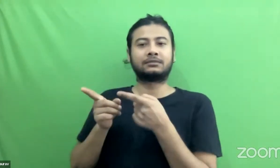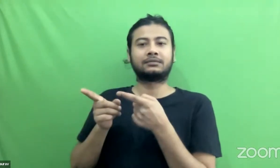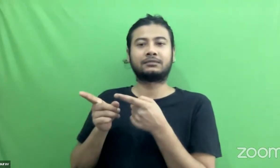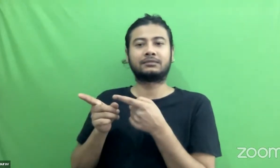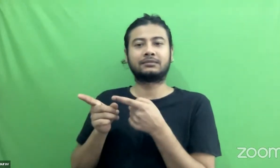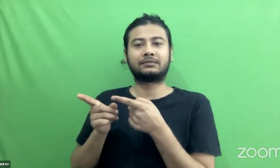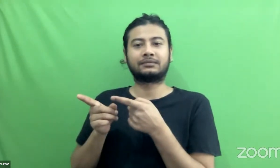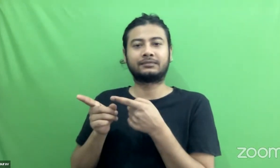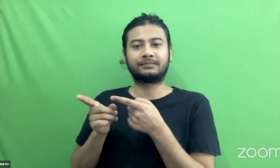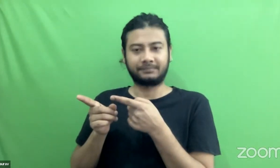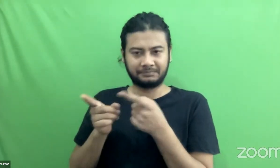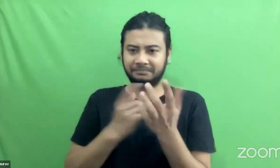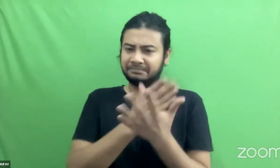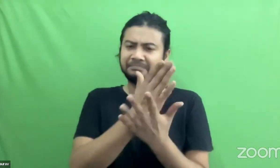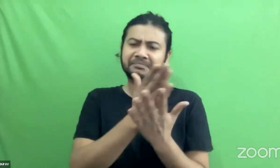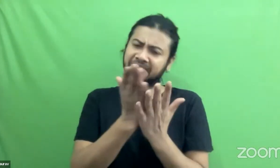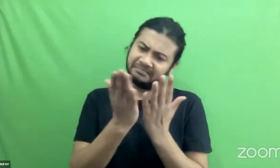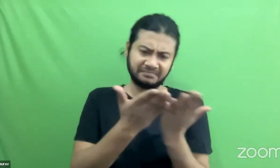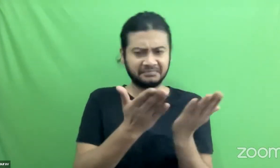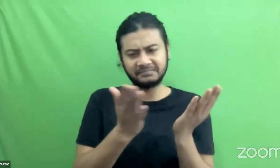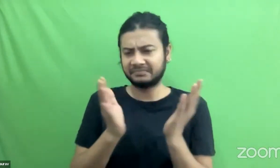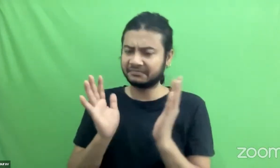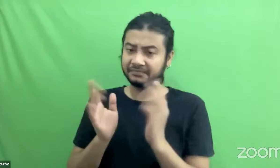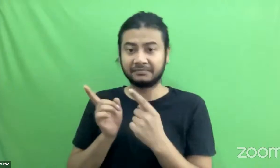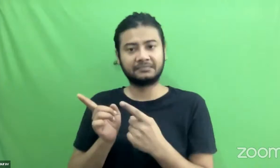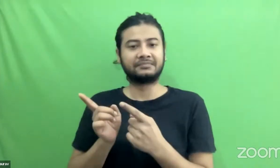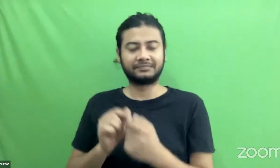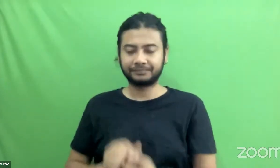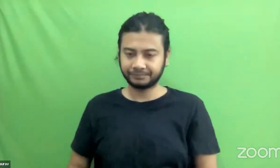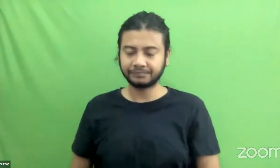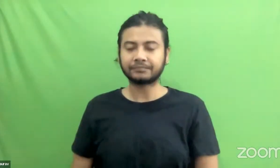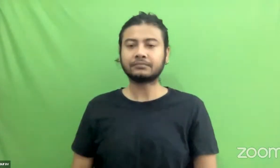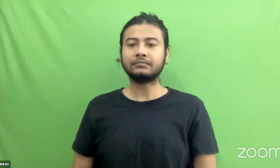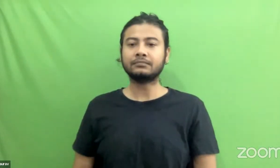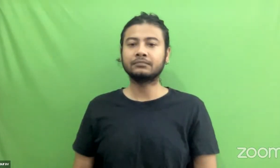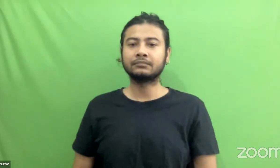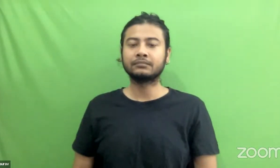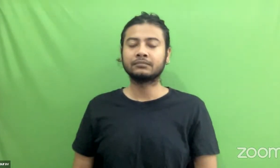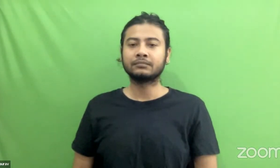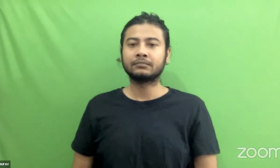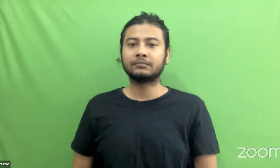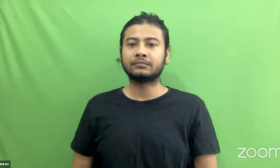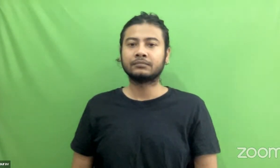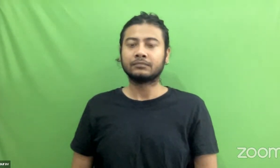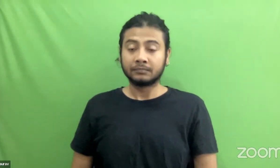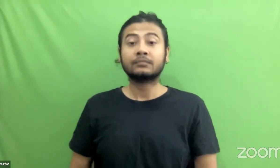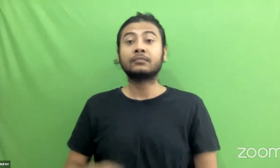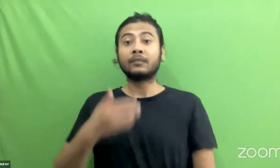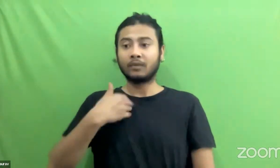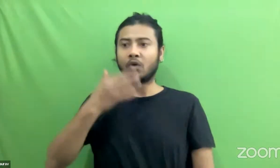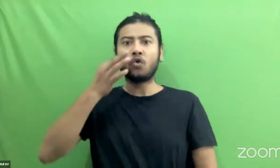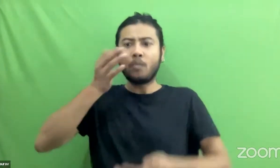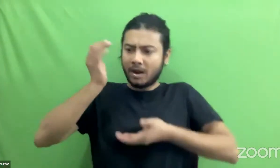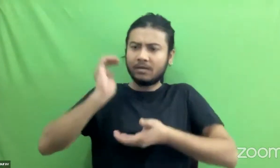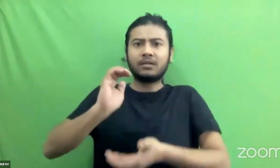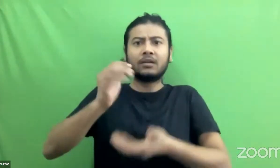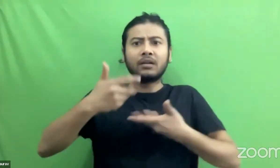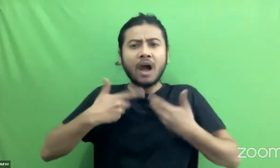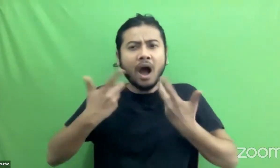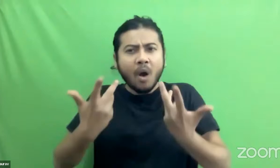And because, we have done so many good deeds, that is why we have got this human body. You should not